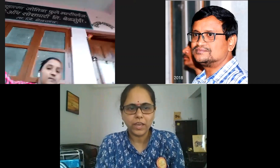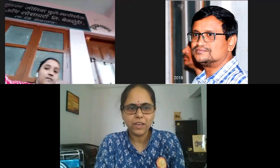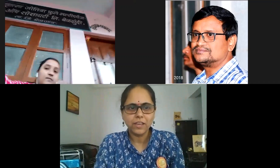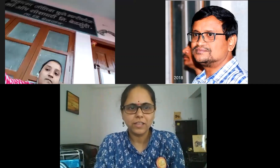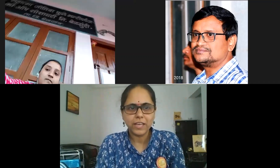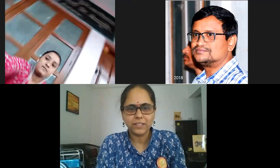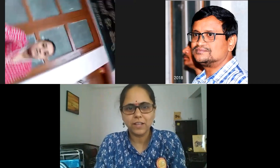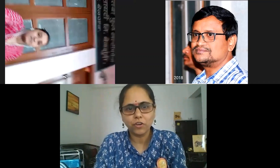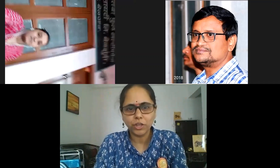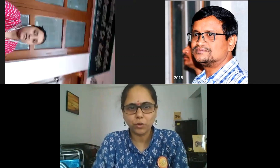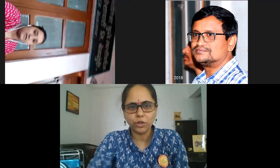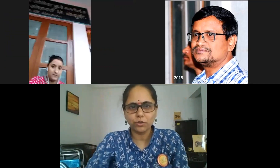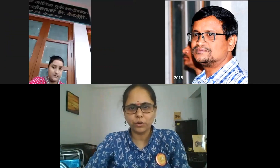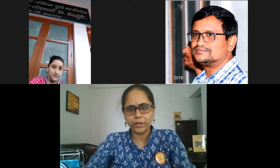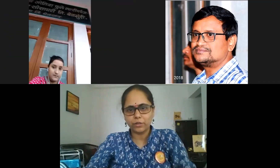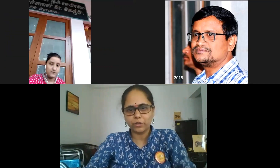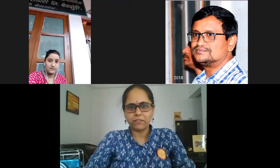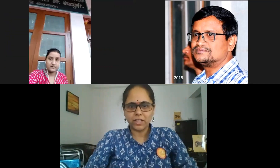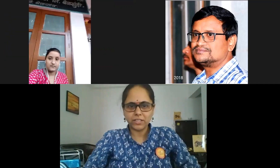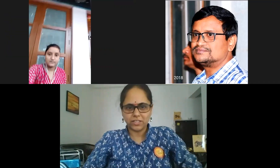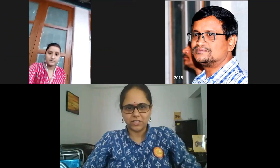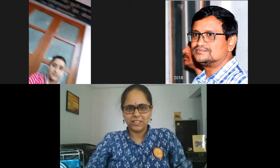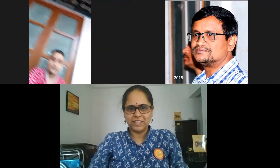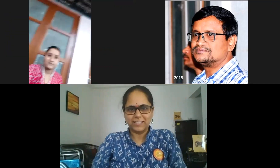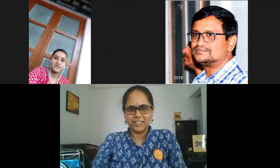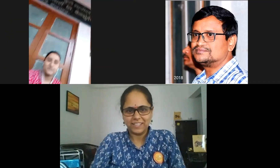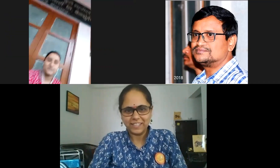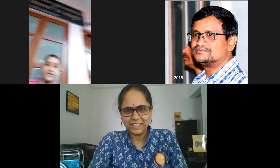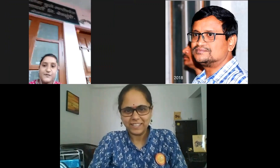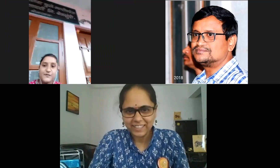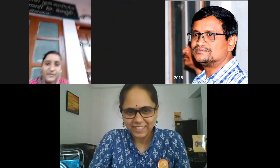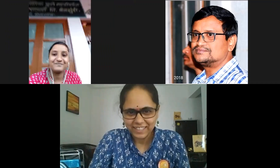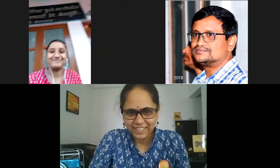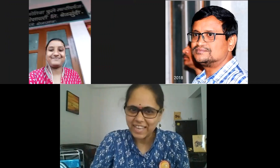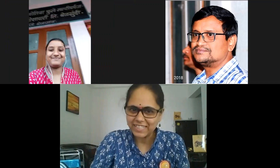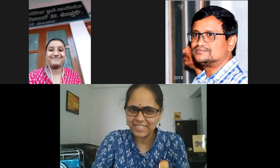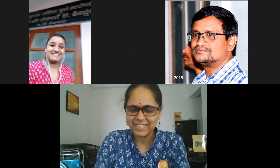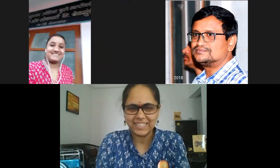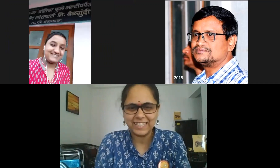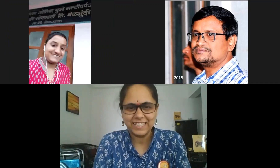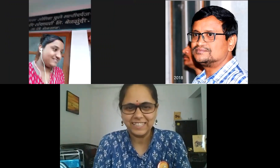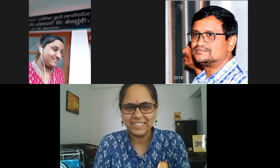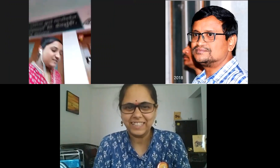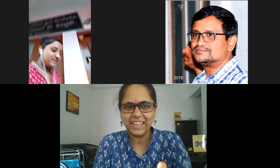Okay, yes, Gauri, you want to do A to Z once? Yes, ma'am. Yes, Just great.